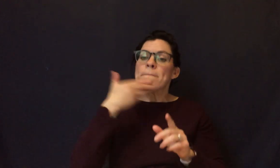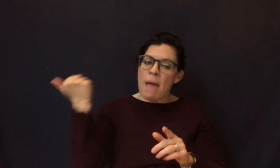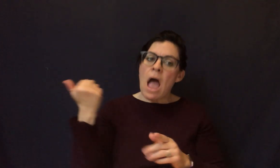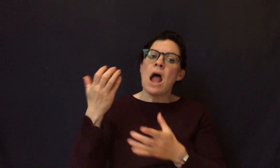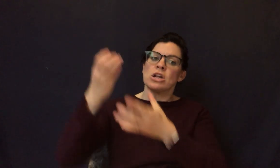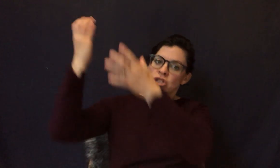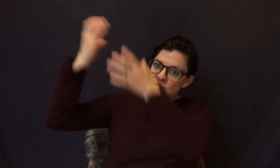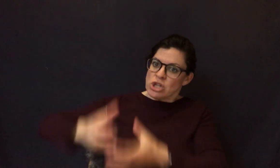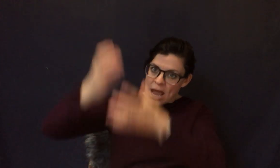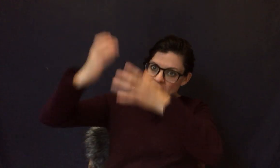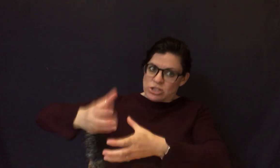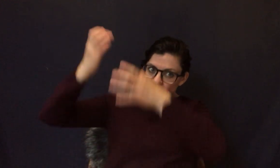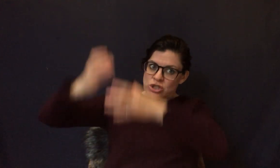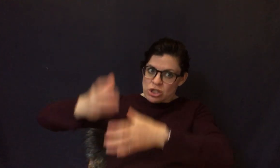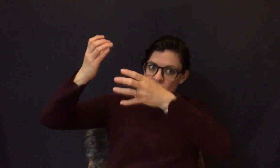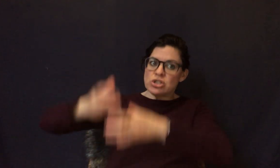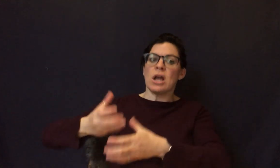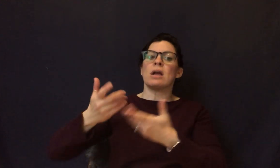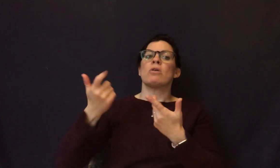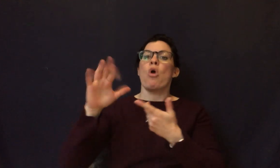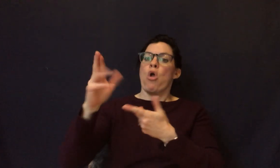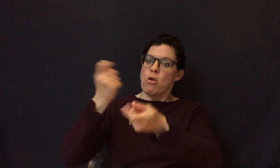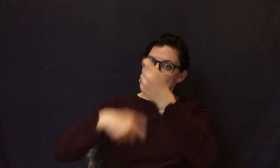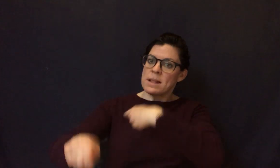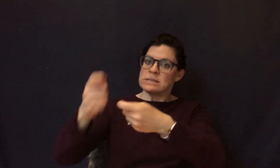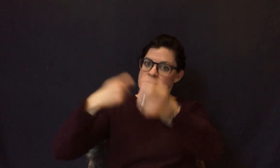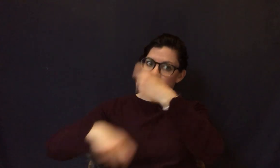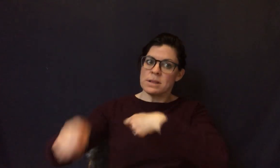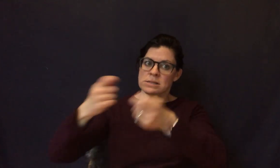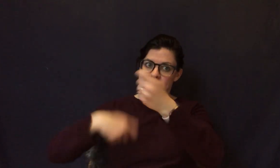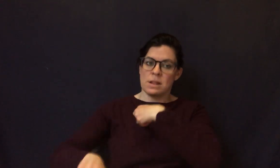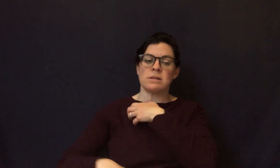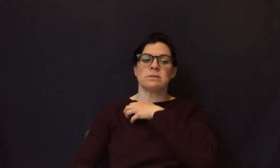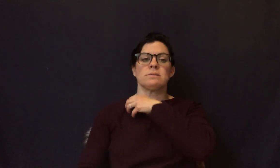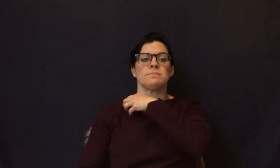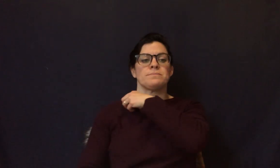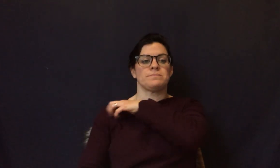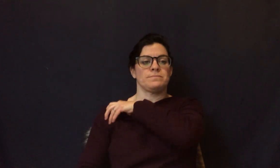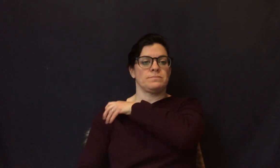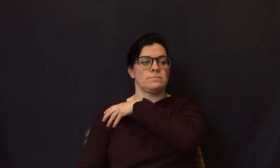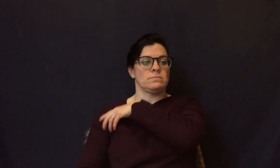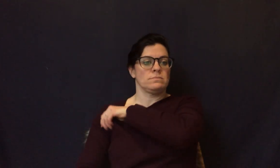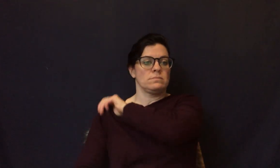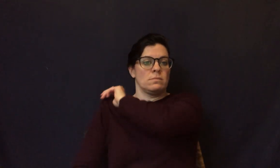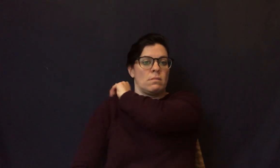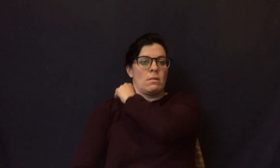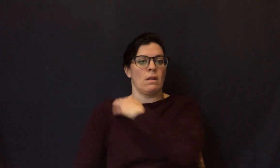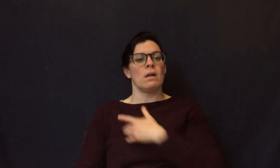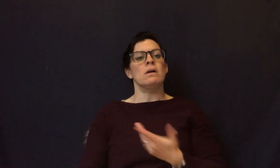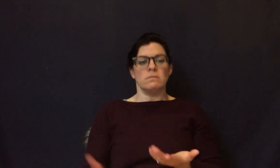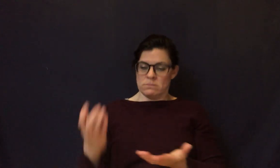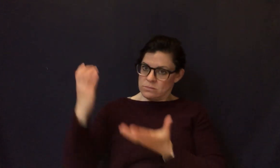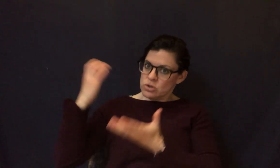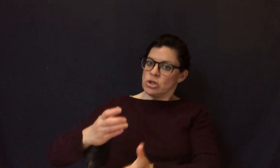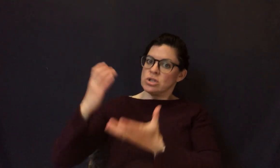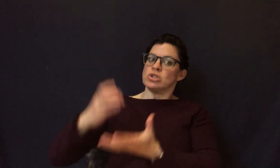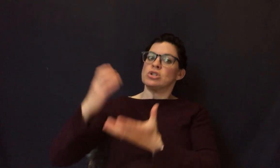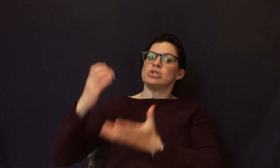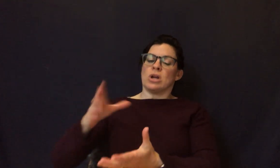Malachi? Shake it. Shake it. Yep, give it a couple shakes, man. All right, shake your booty and all that good